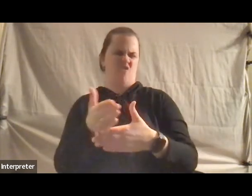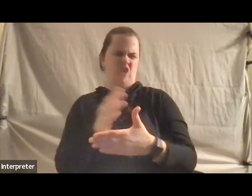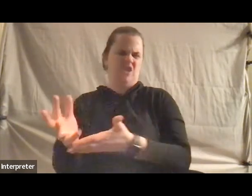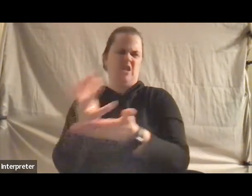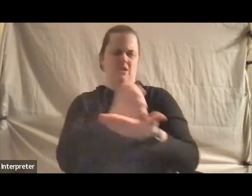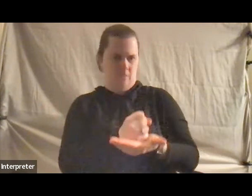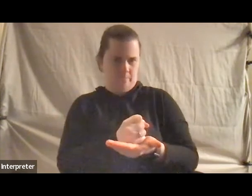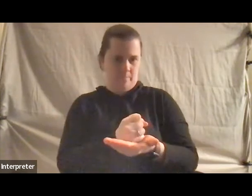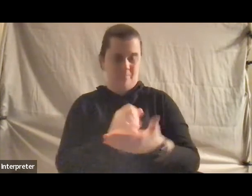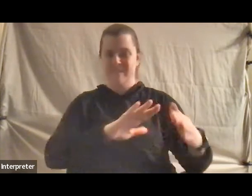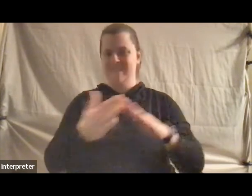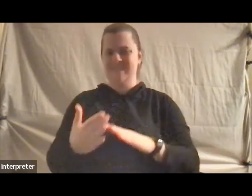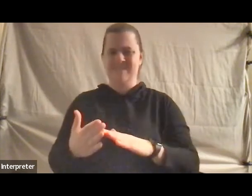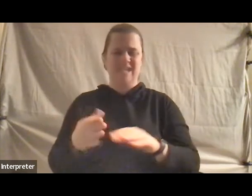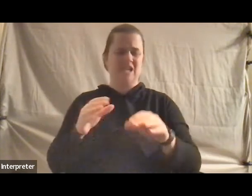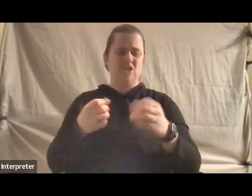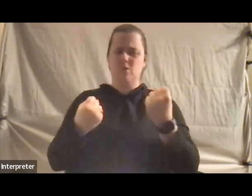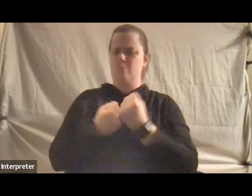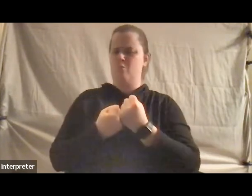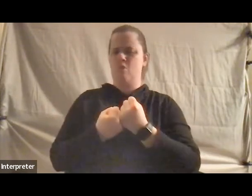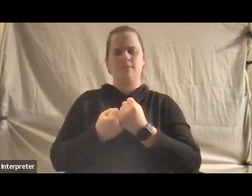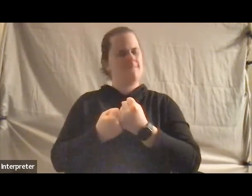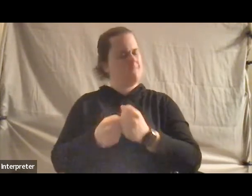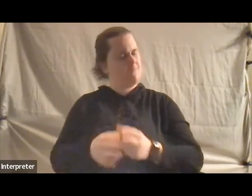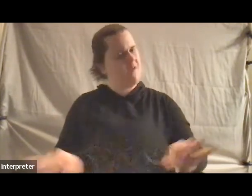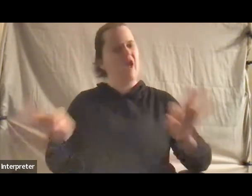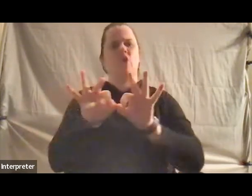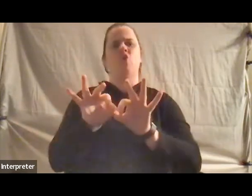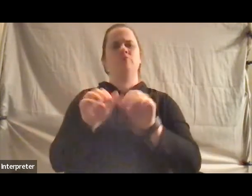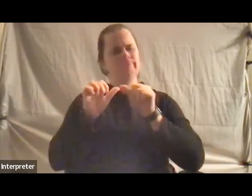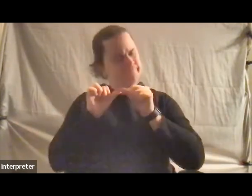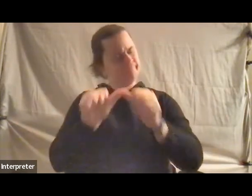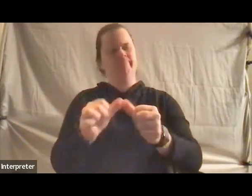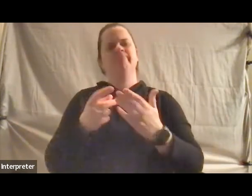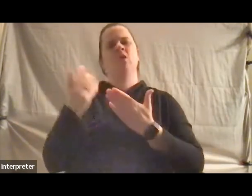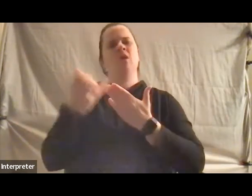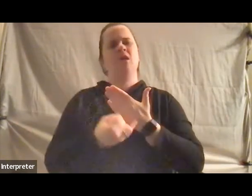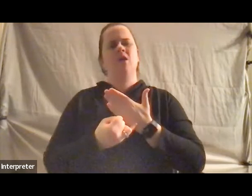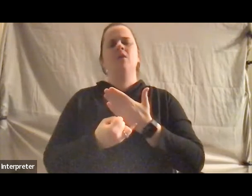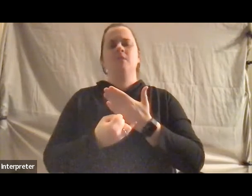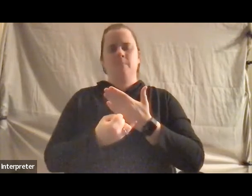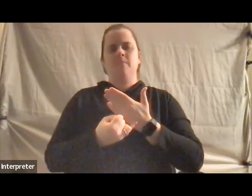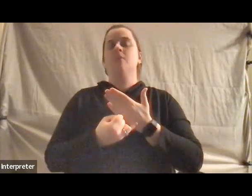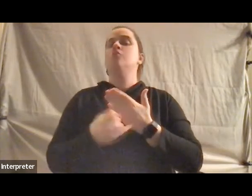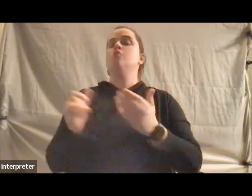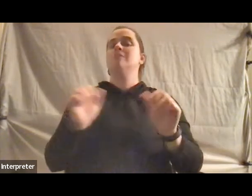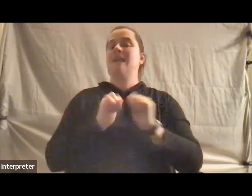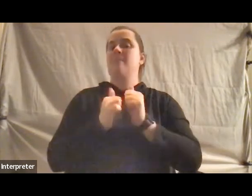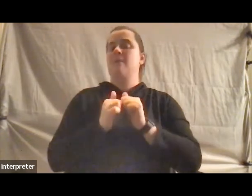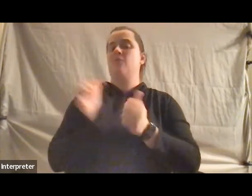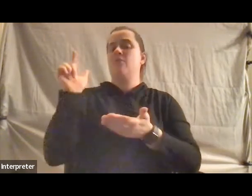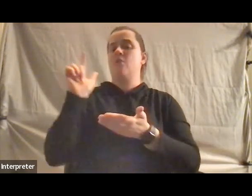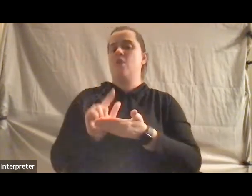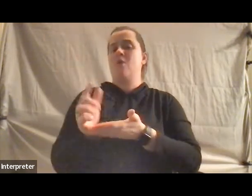vital to making the project financially feasible, as it allows the project to best compete for the low-income housing tax